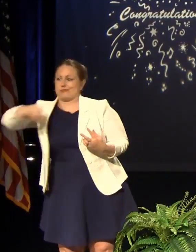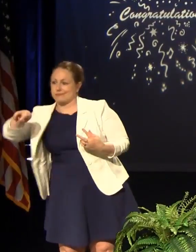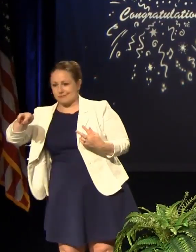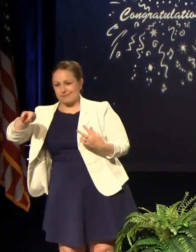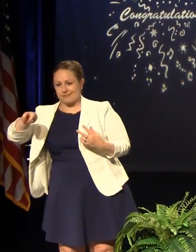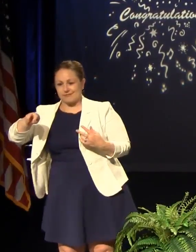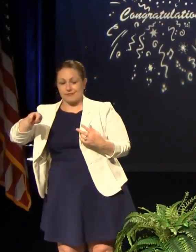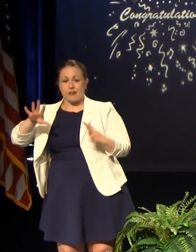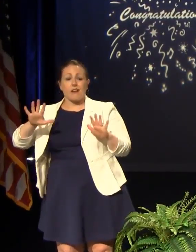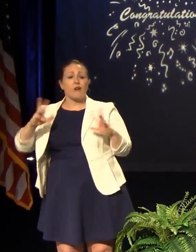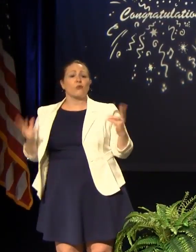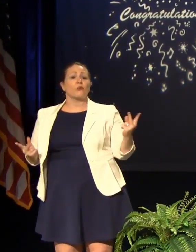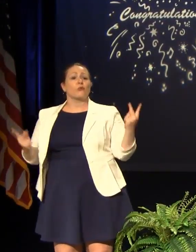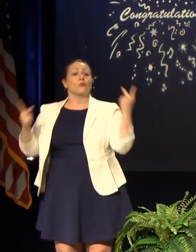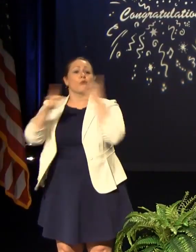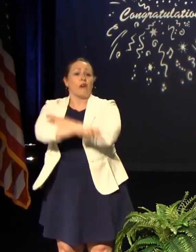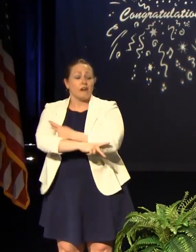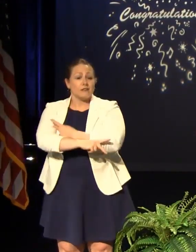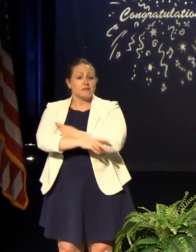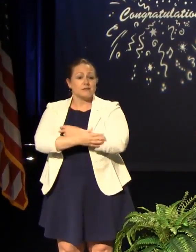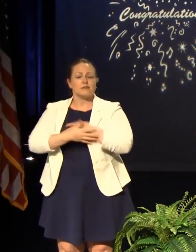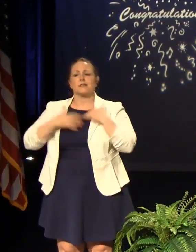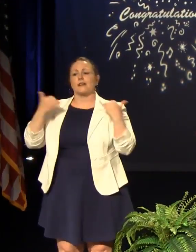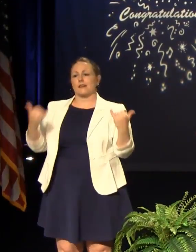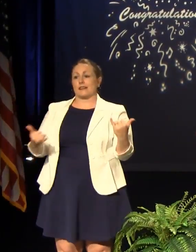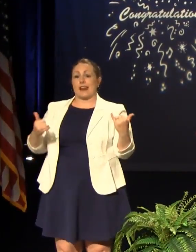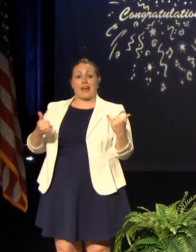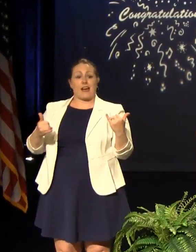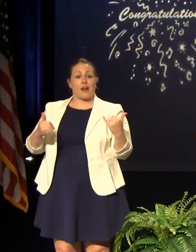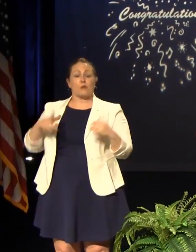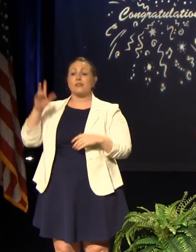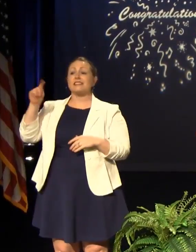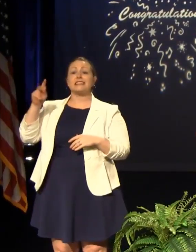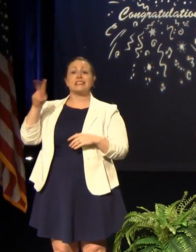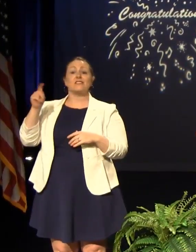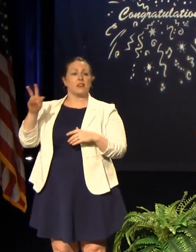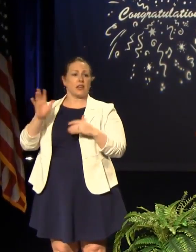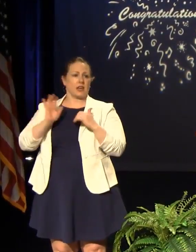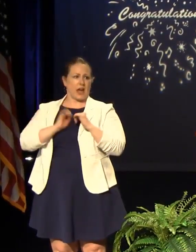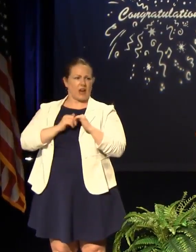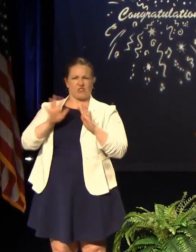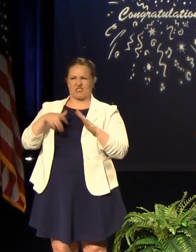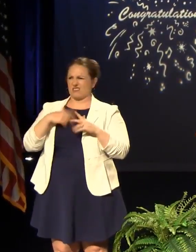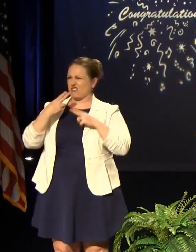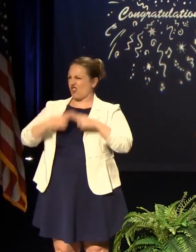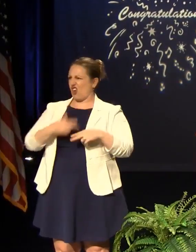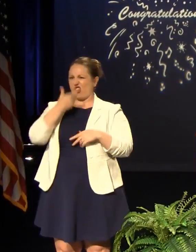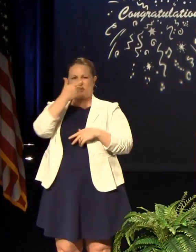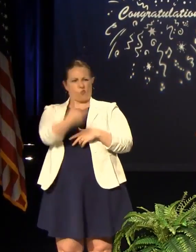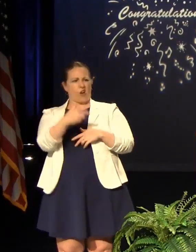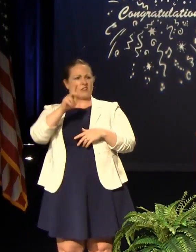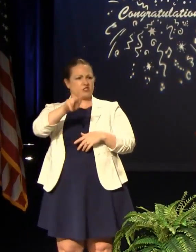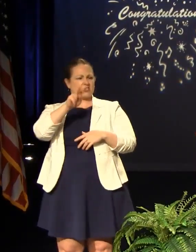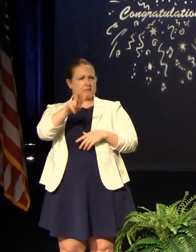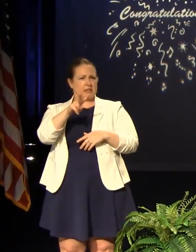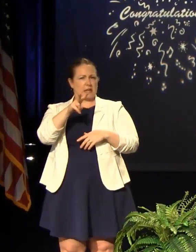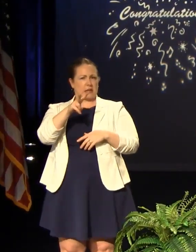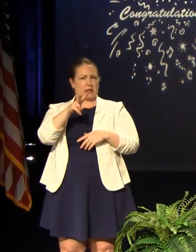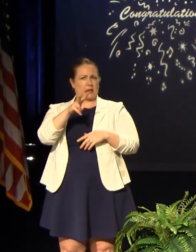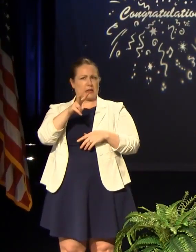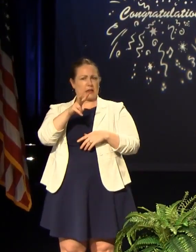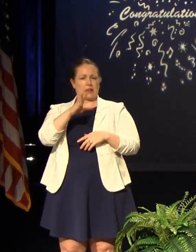Even worse, you now have to watch TV, if that's what we even call it anymore,